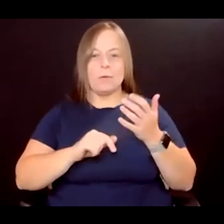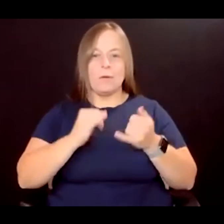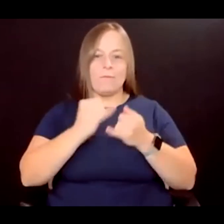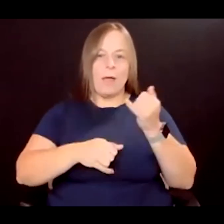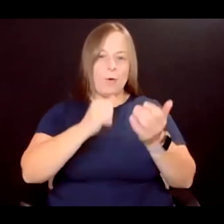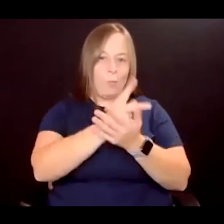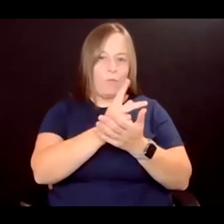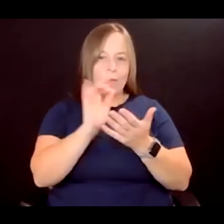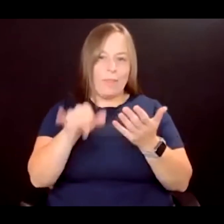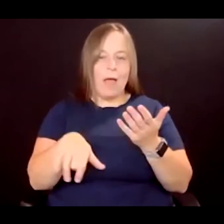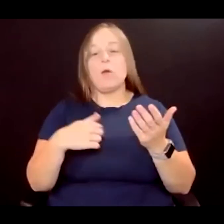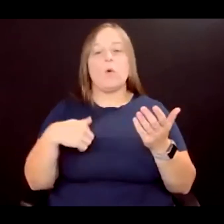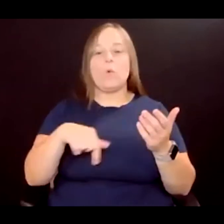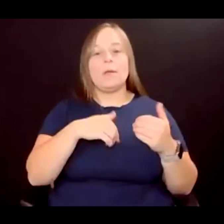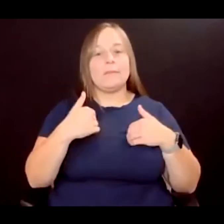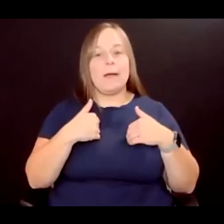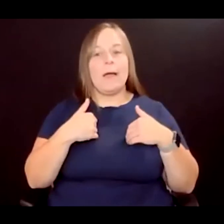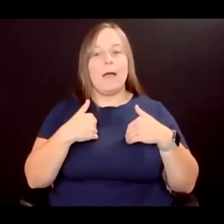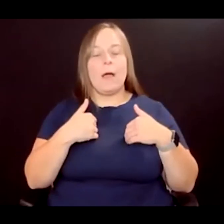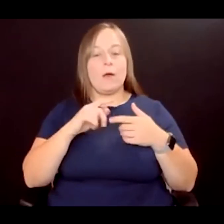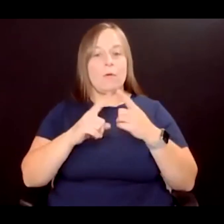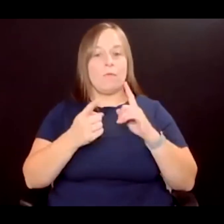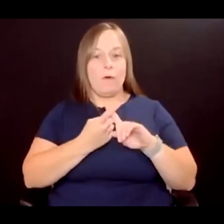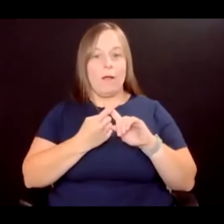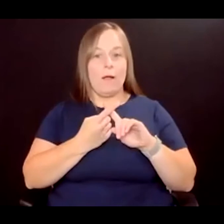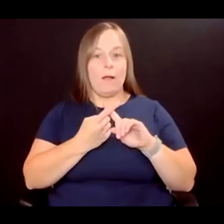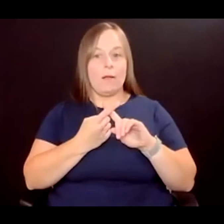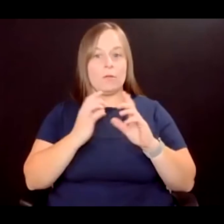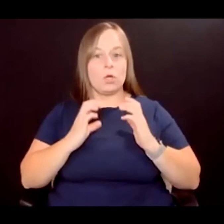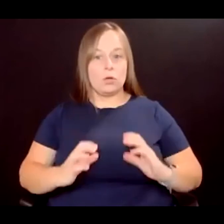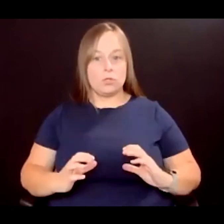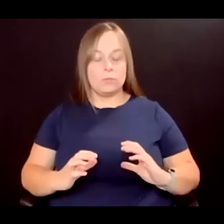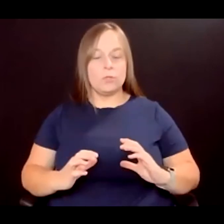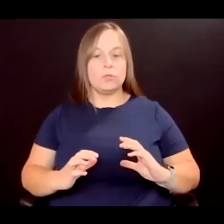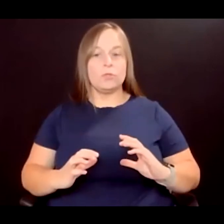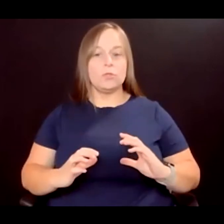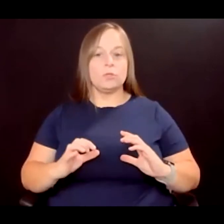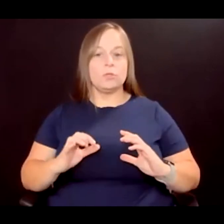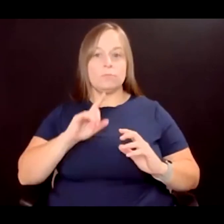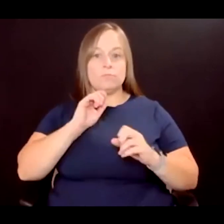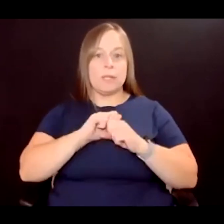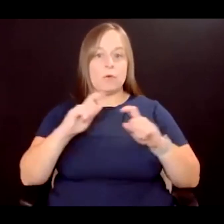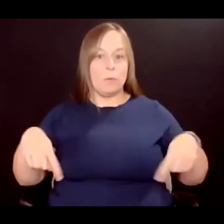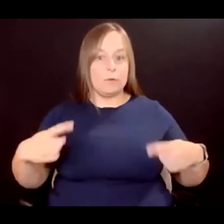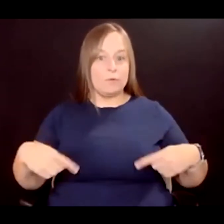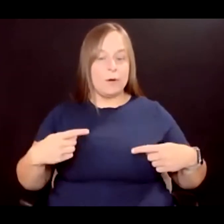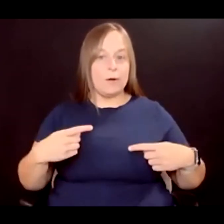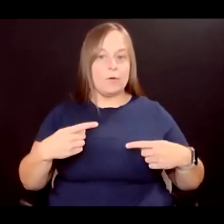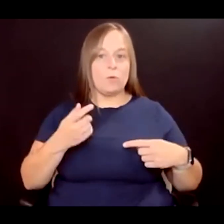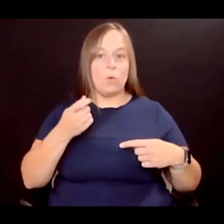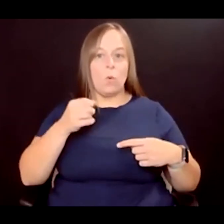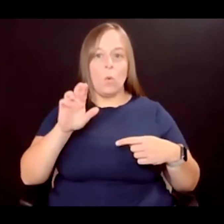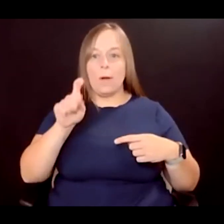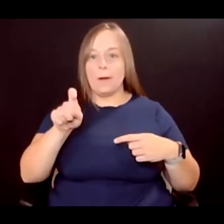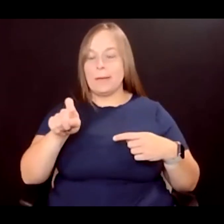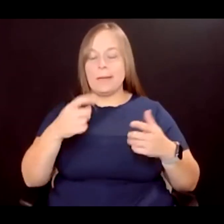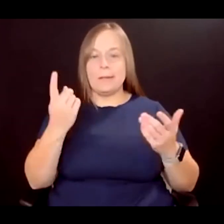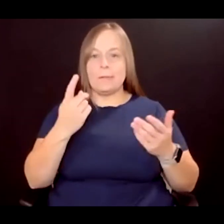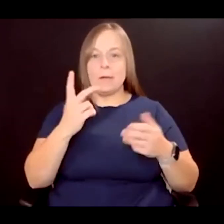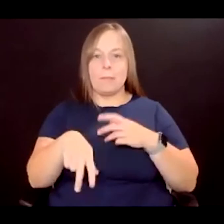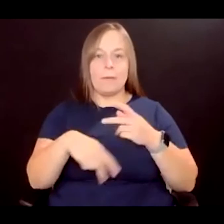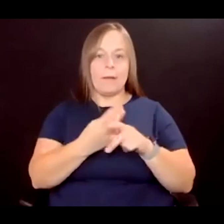that work for the city that their voice is unheard. And I know that they're doing good work. So I think that we would